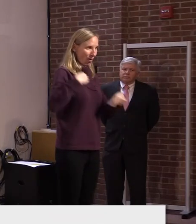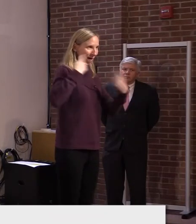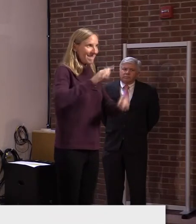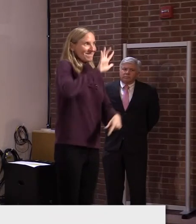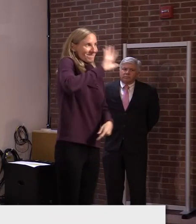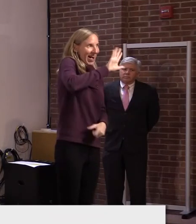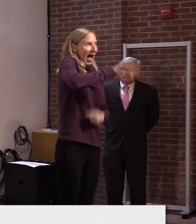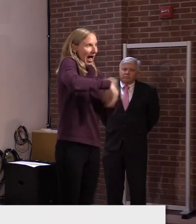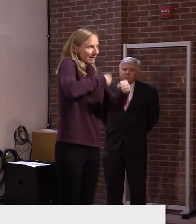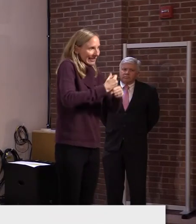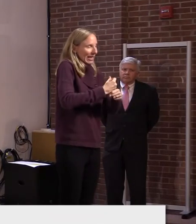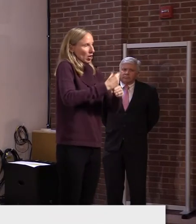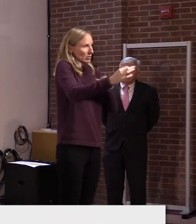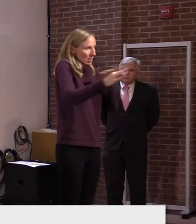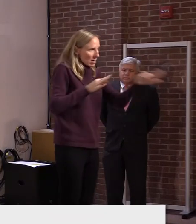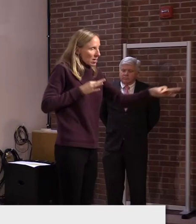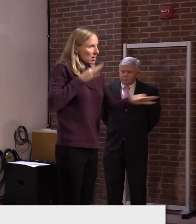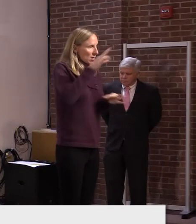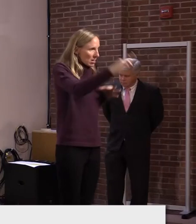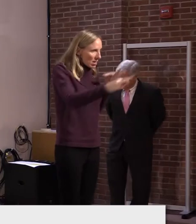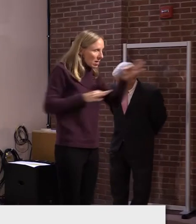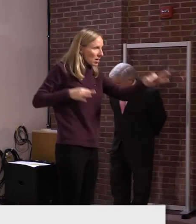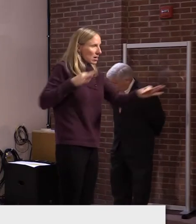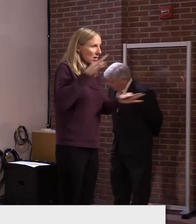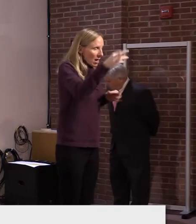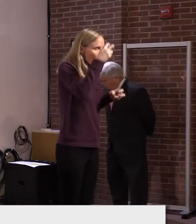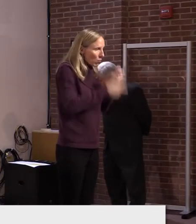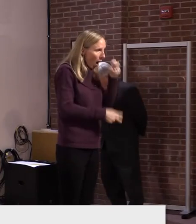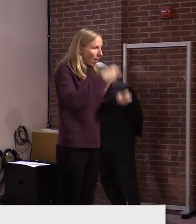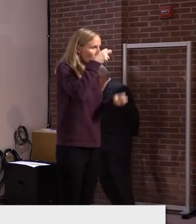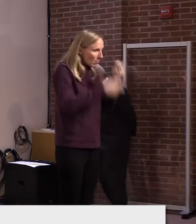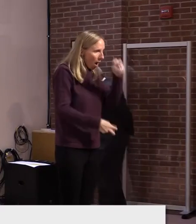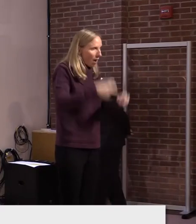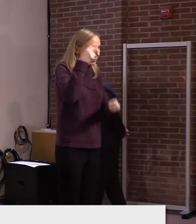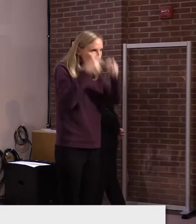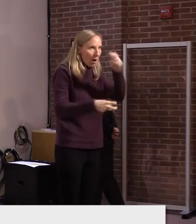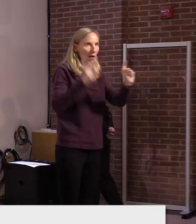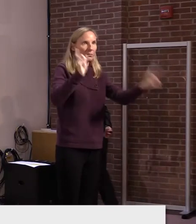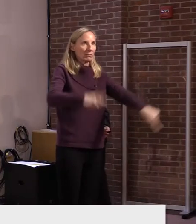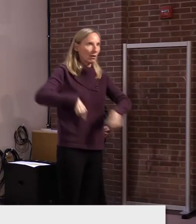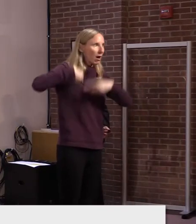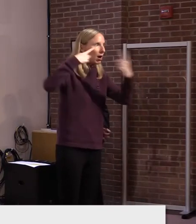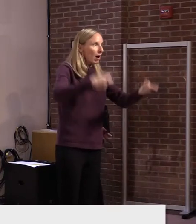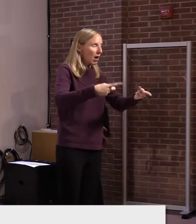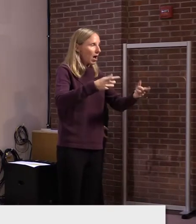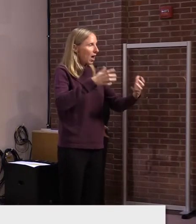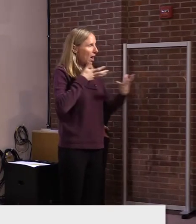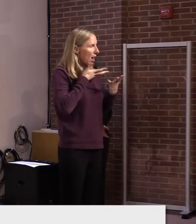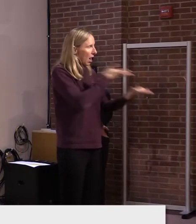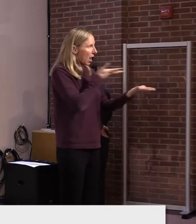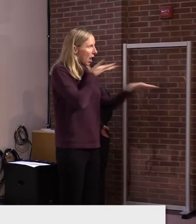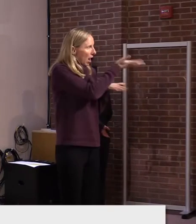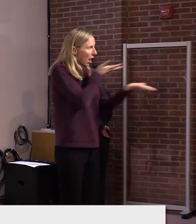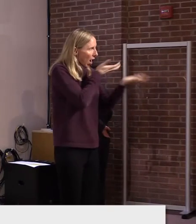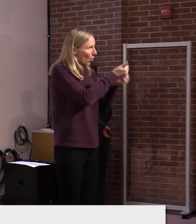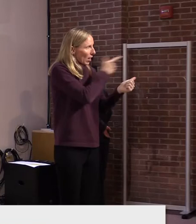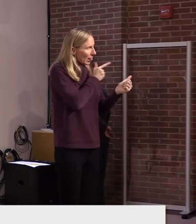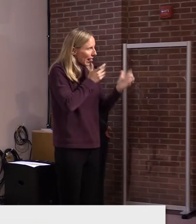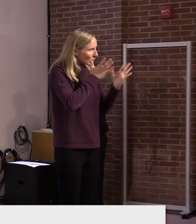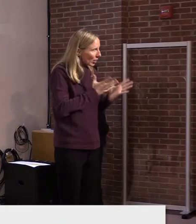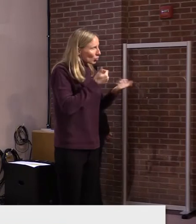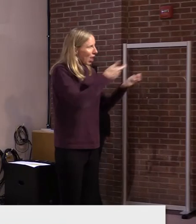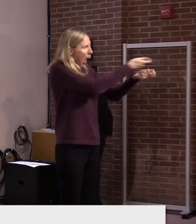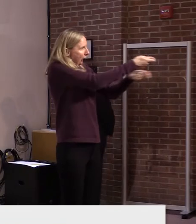why we were focusing on this with the legislature, trying to attract more people into the